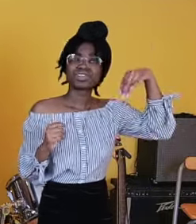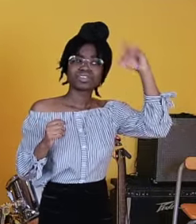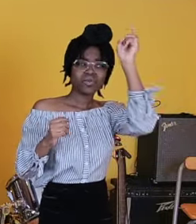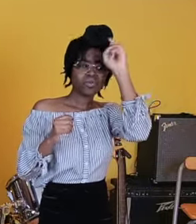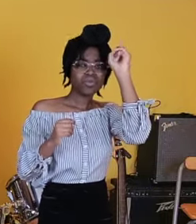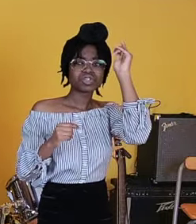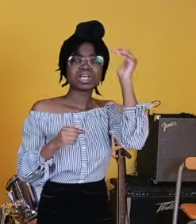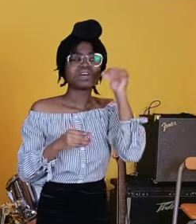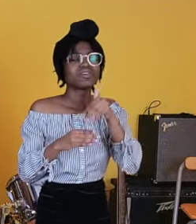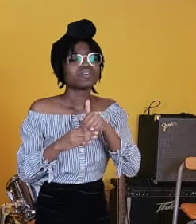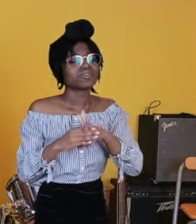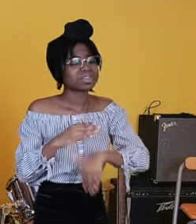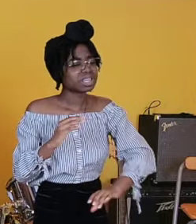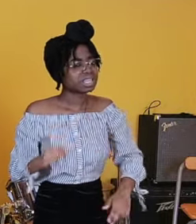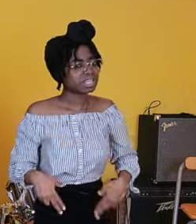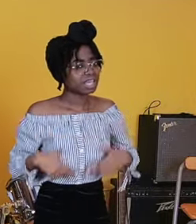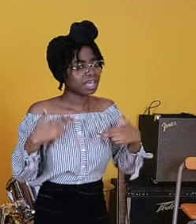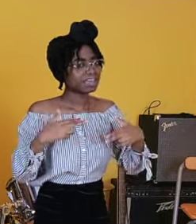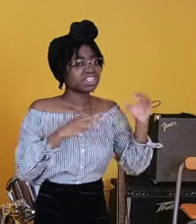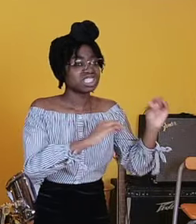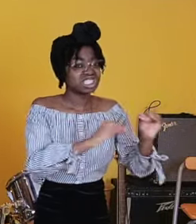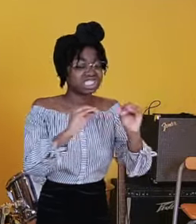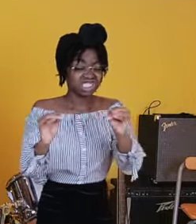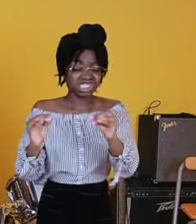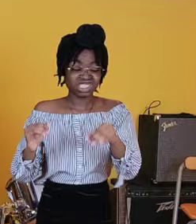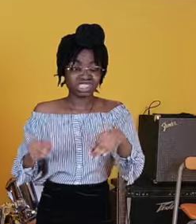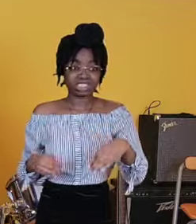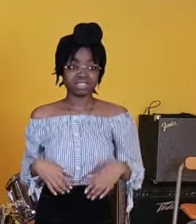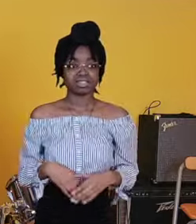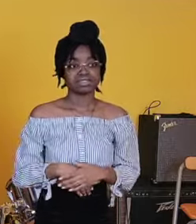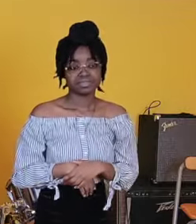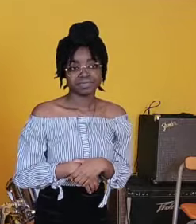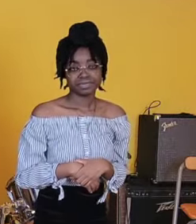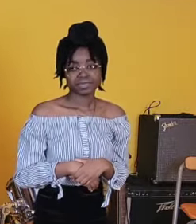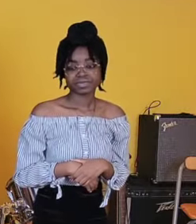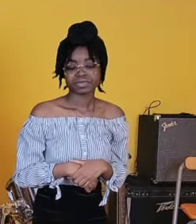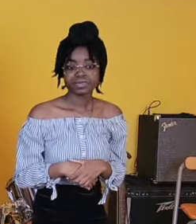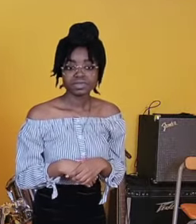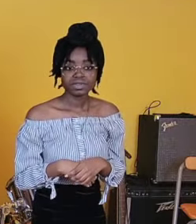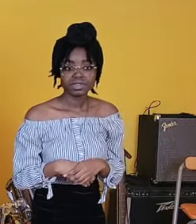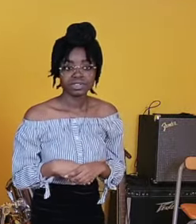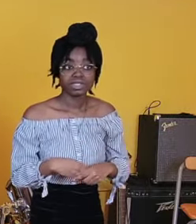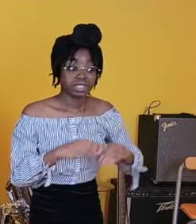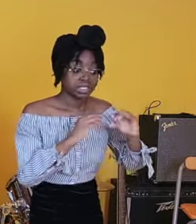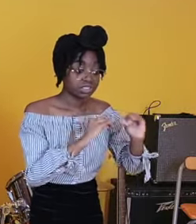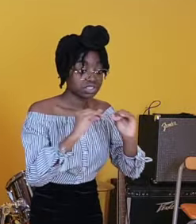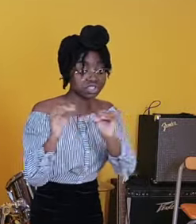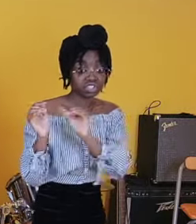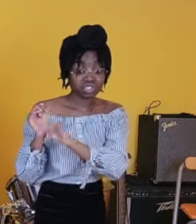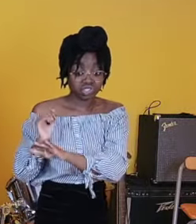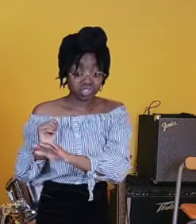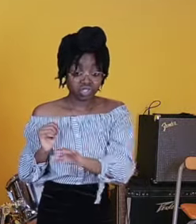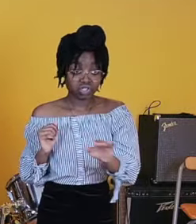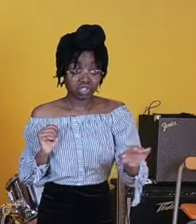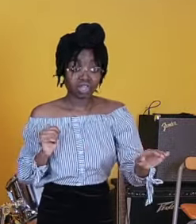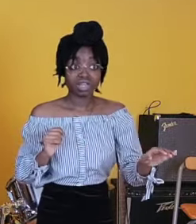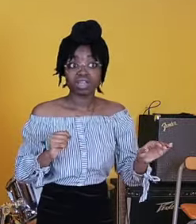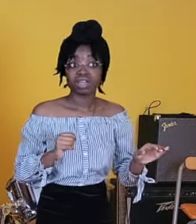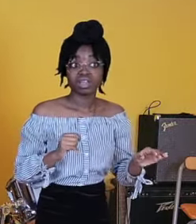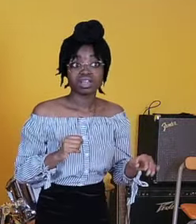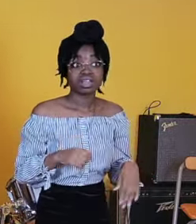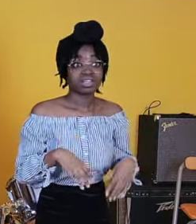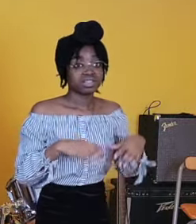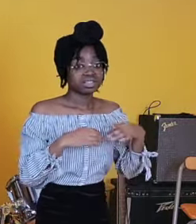life to your grandchildren. Mentor them. Mentor the young people around you. Mentor all those around